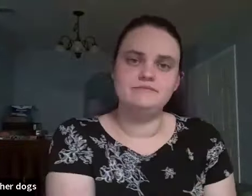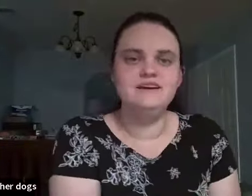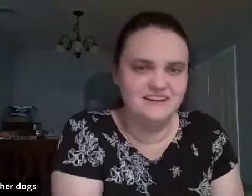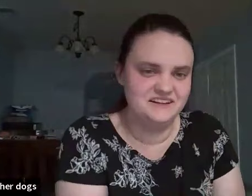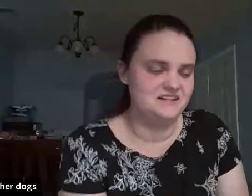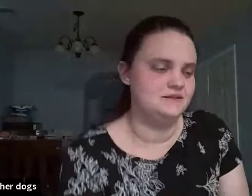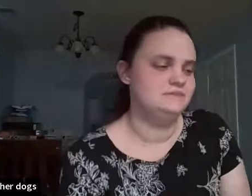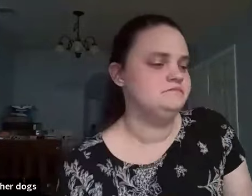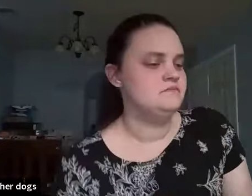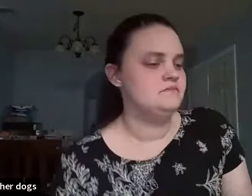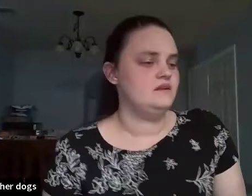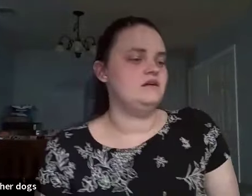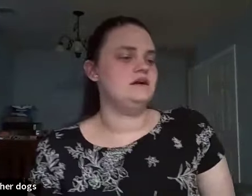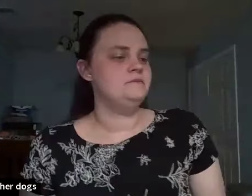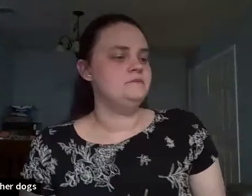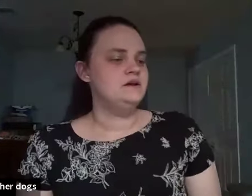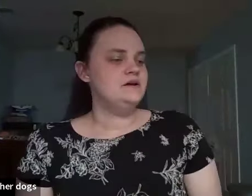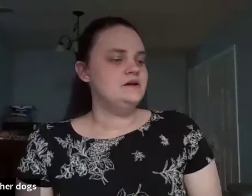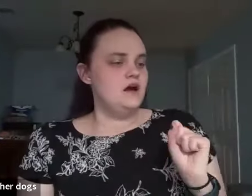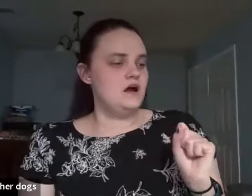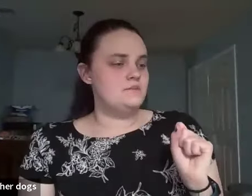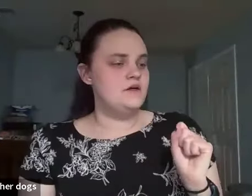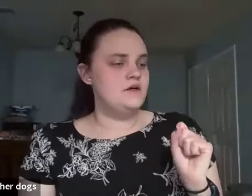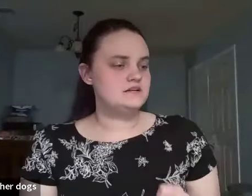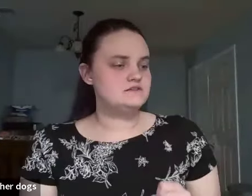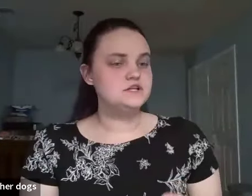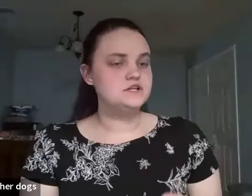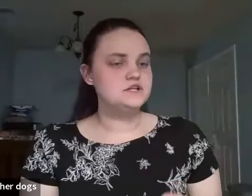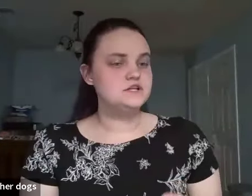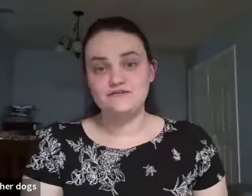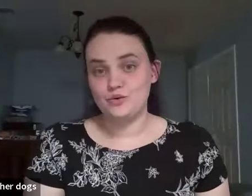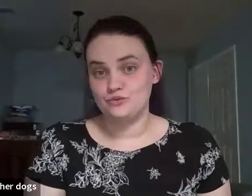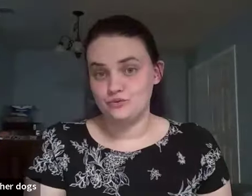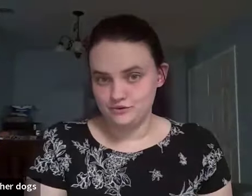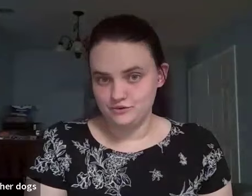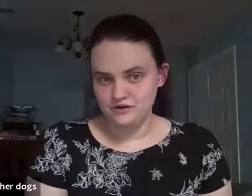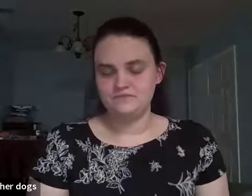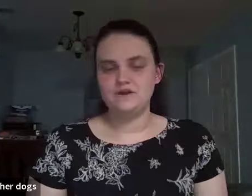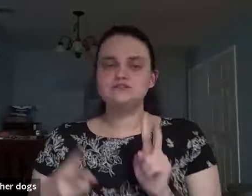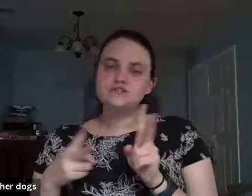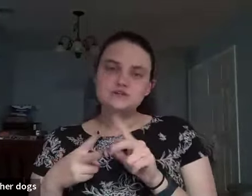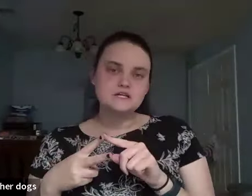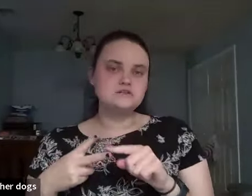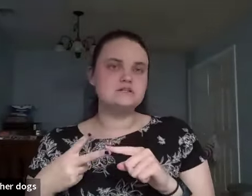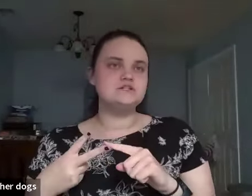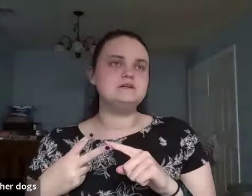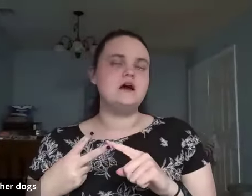one. All right. The next one we're gonna do is the sign for rude. There are two ways you can do